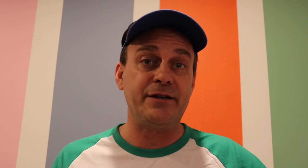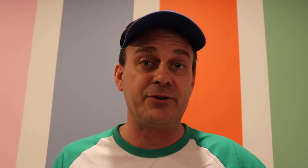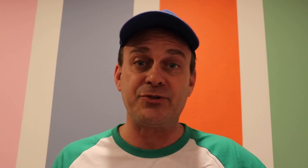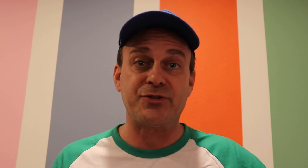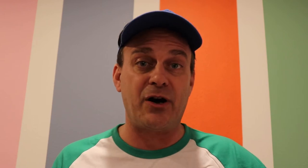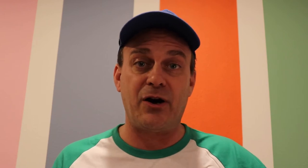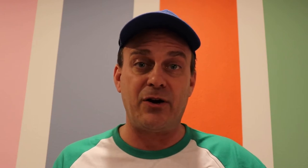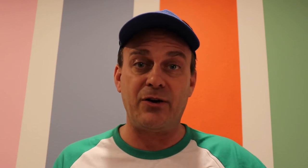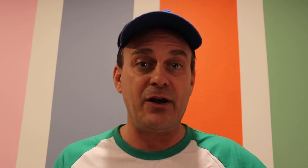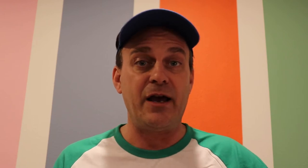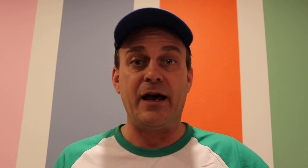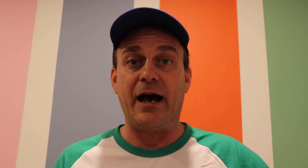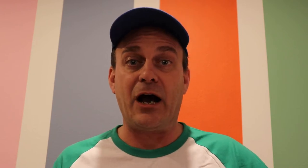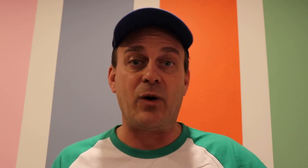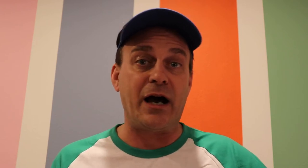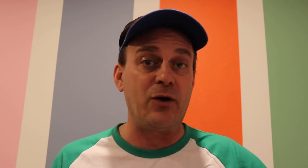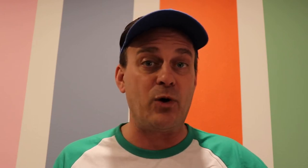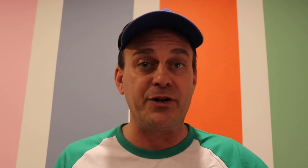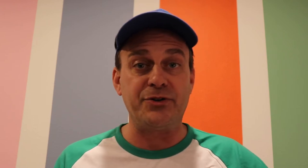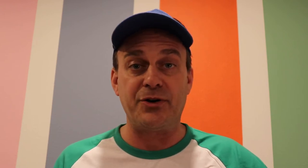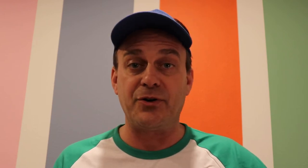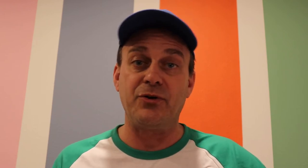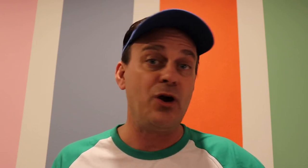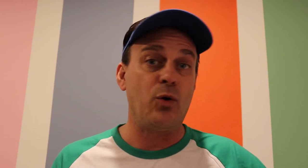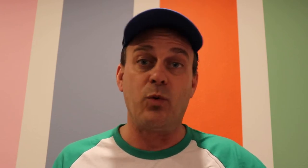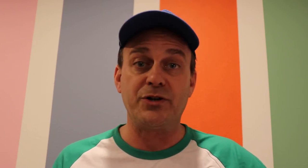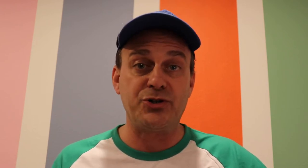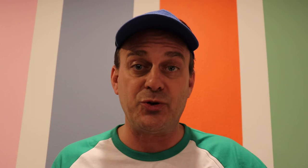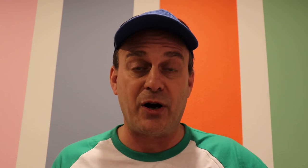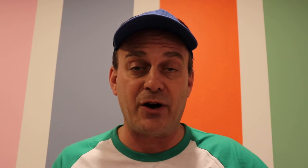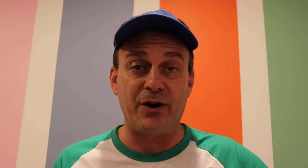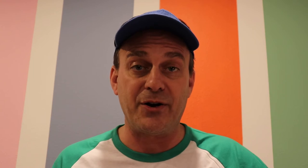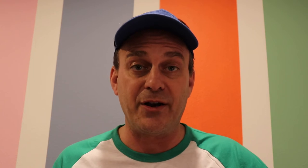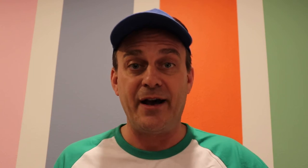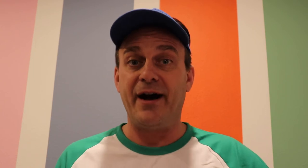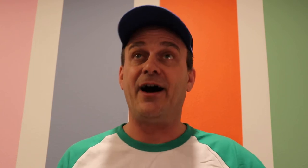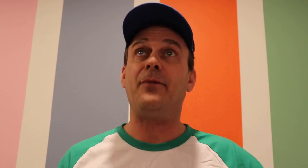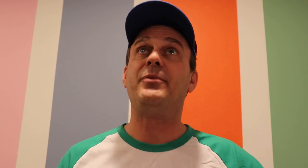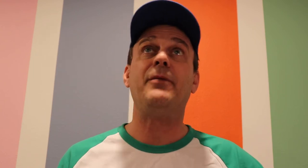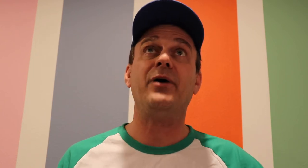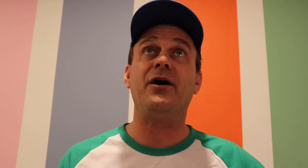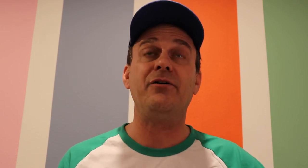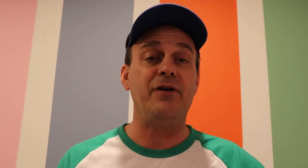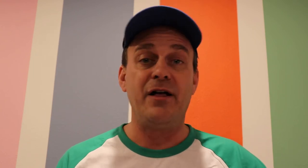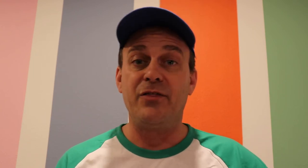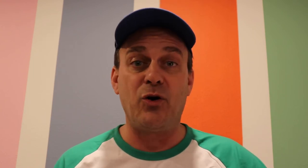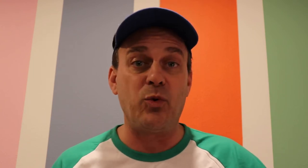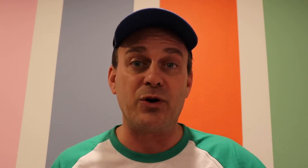little star, how I wonder what you are. Up above the world